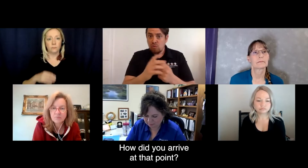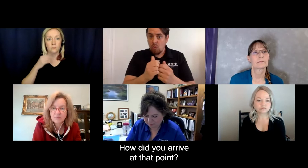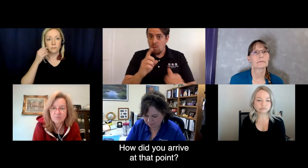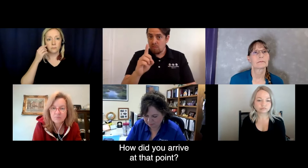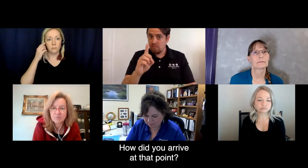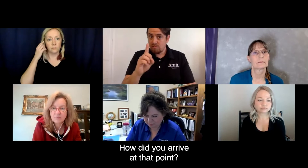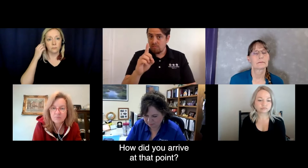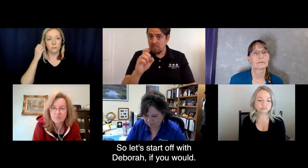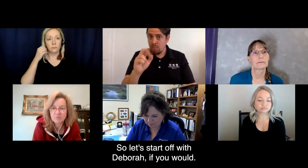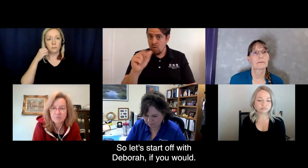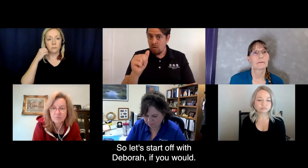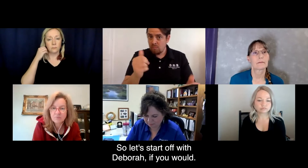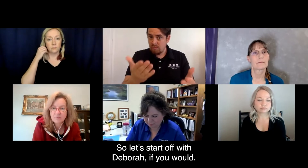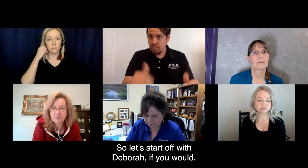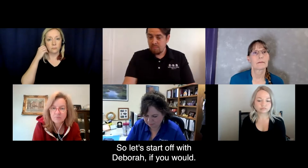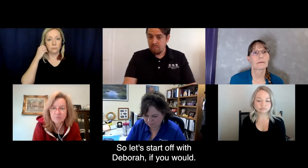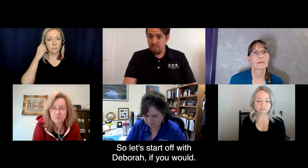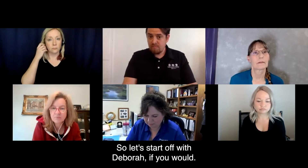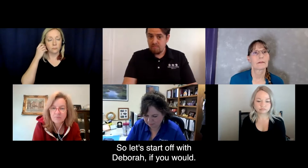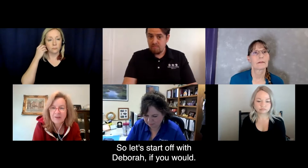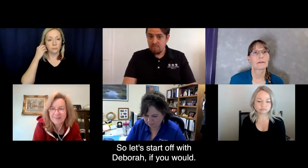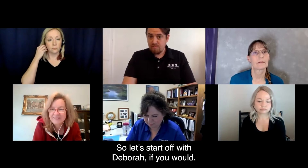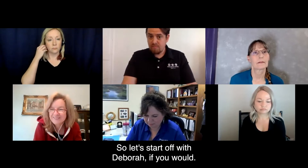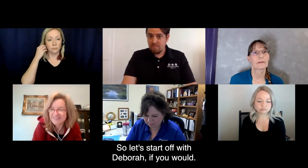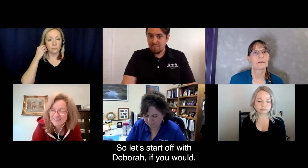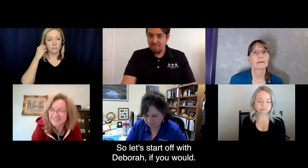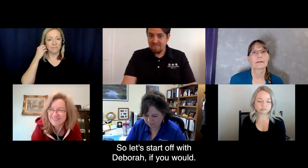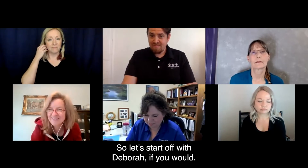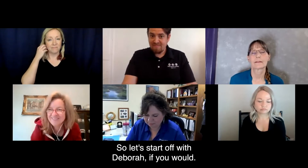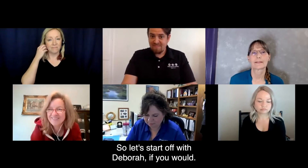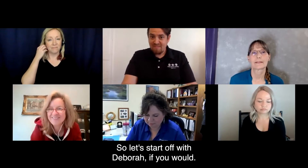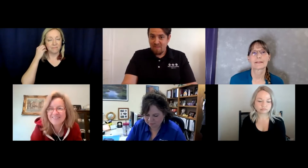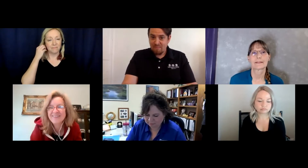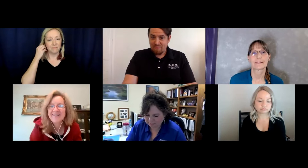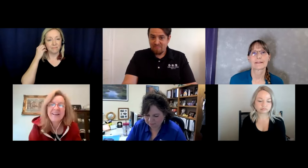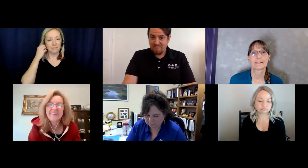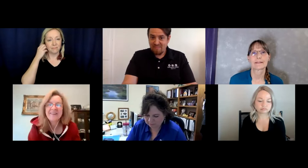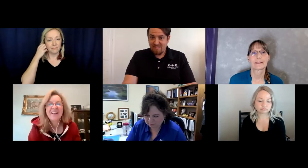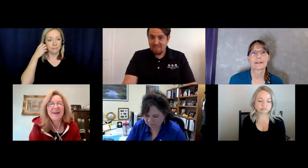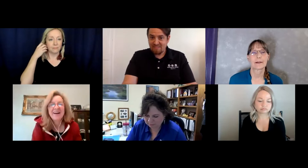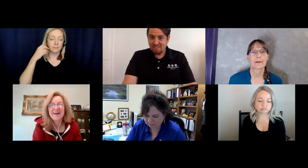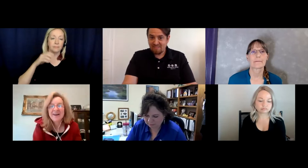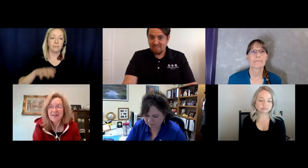at that point? So let's start off with Deborah, if you would.